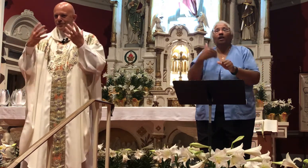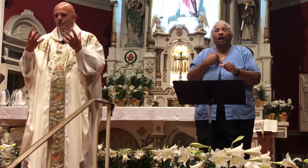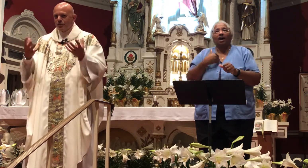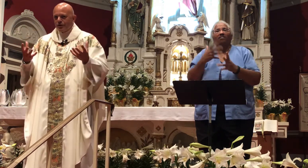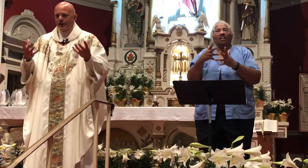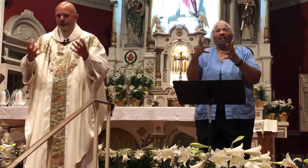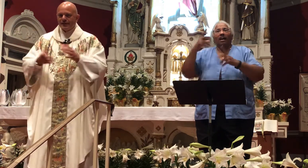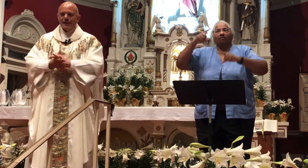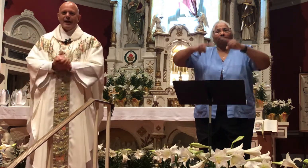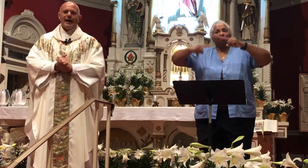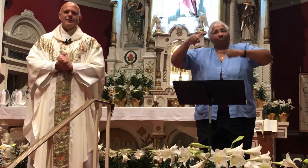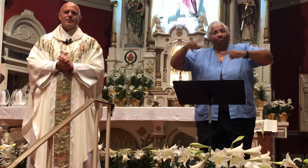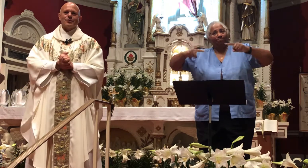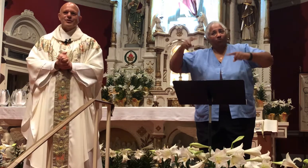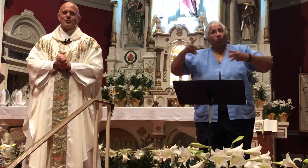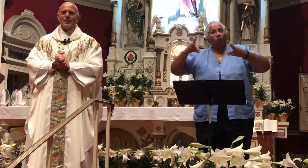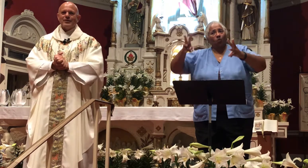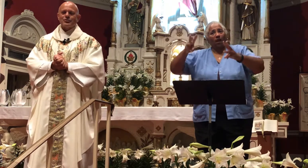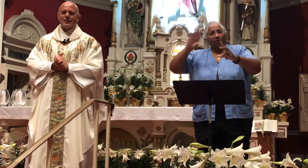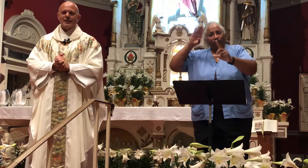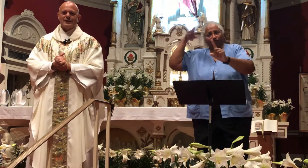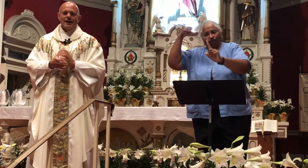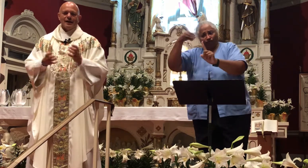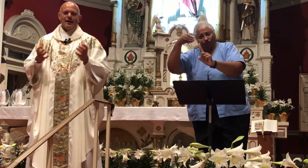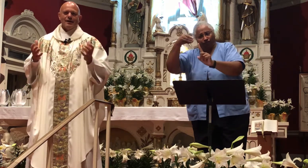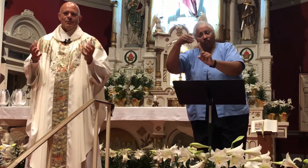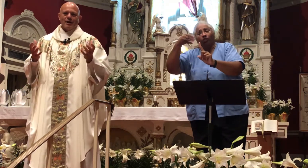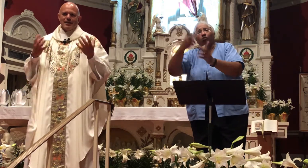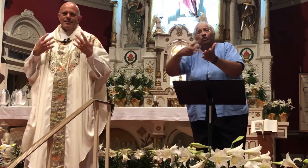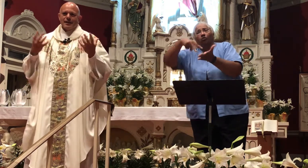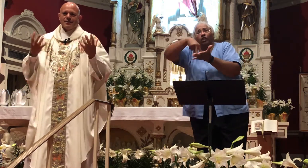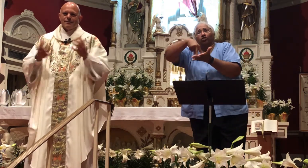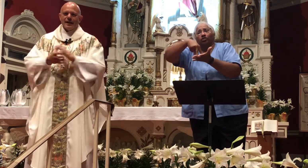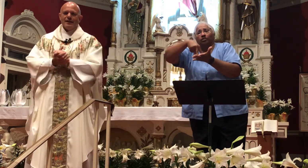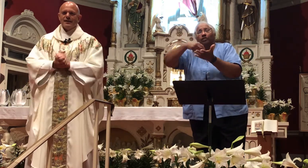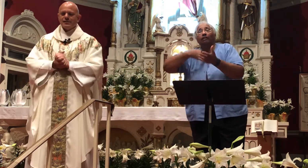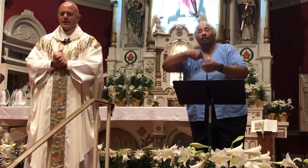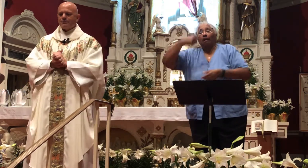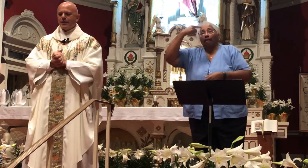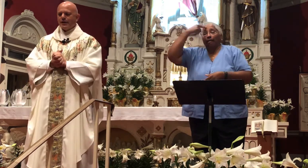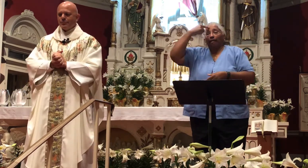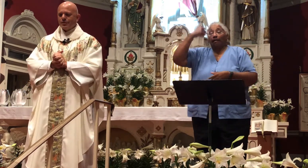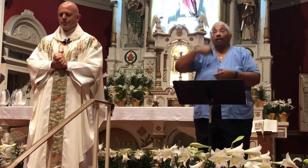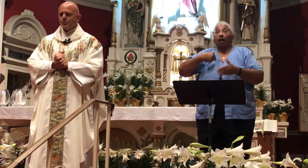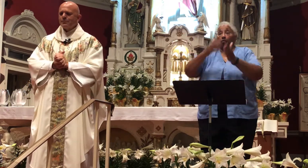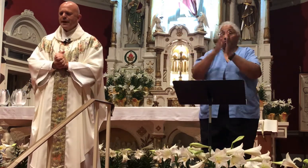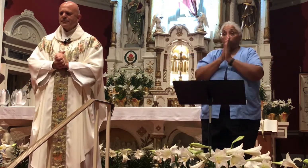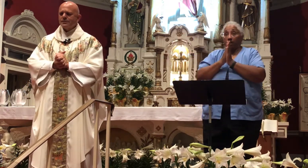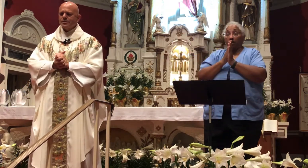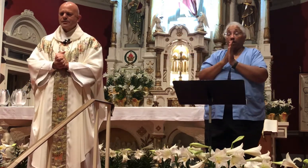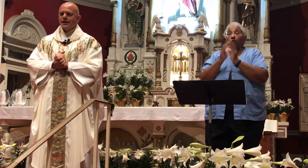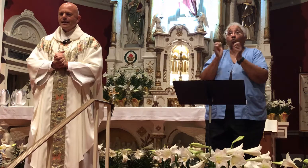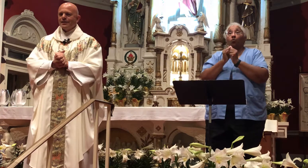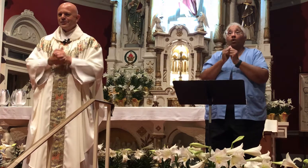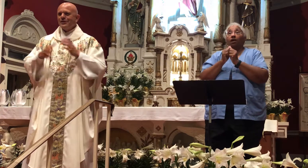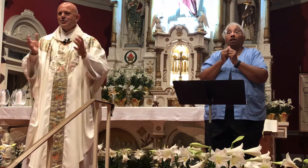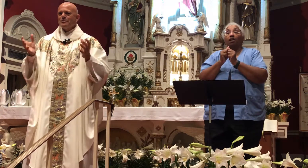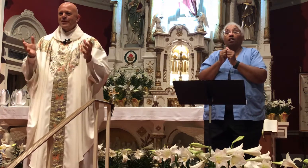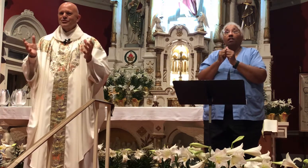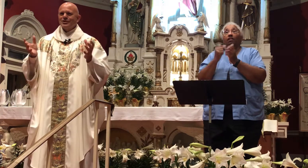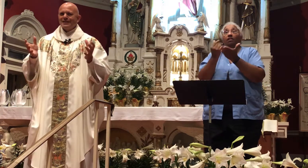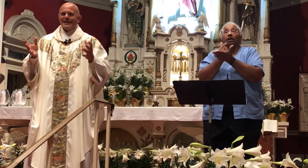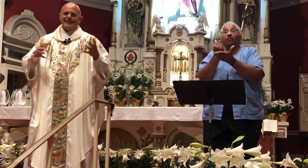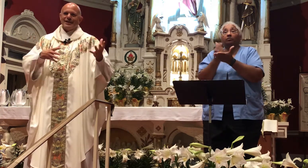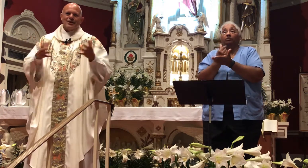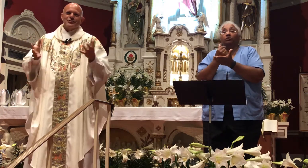ways of looking at the resurrection. And what I think of that, and as I pray with those passages, is not so